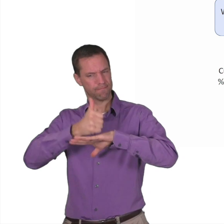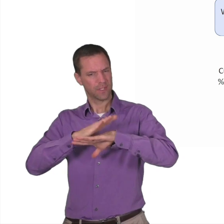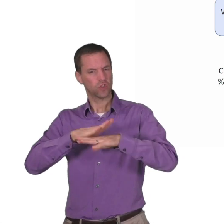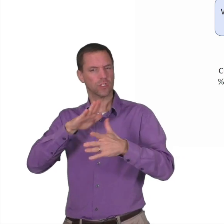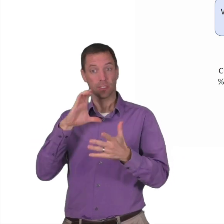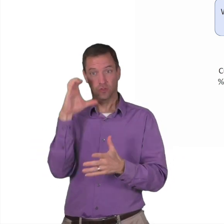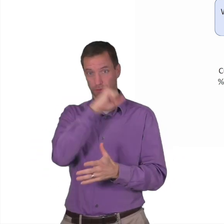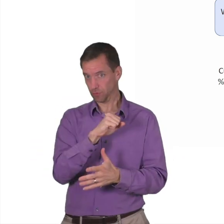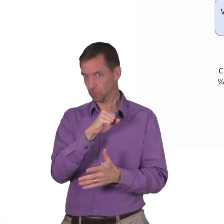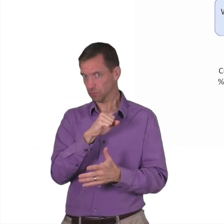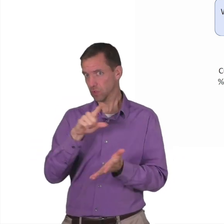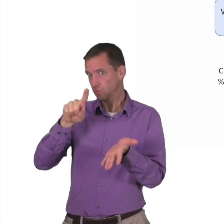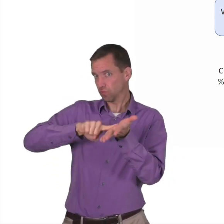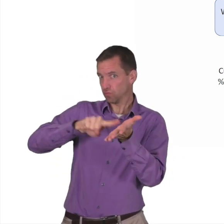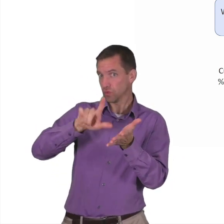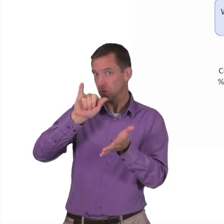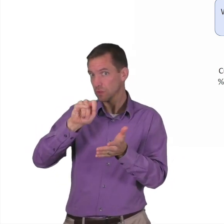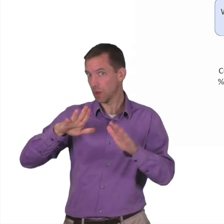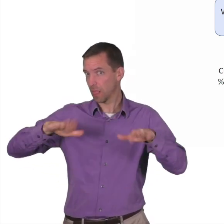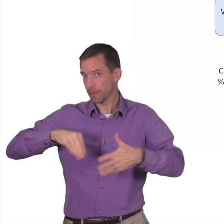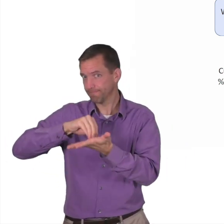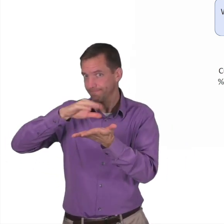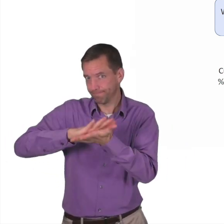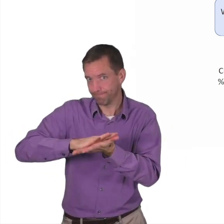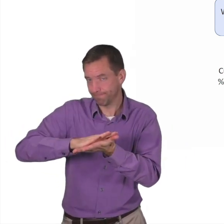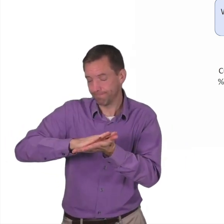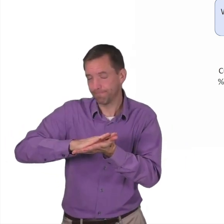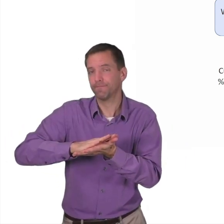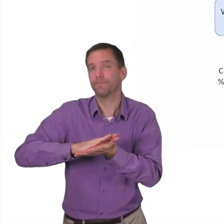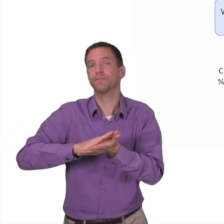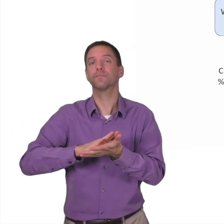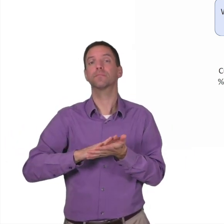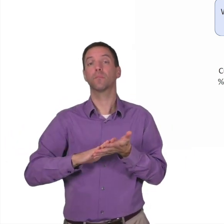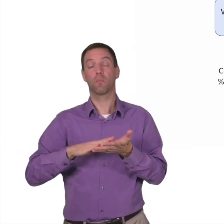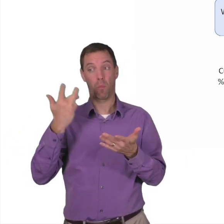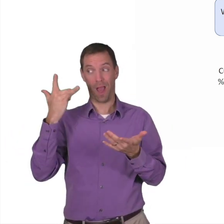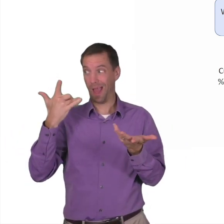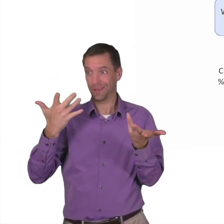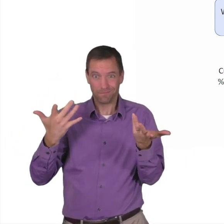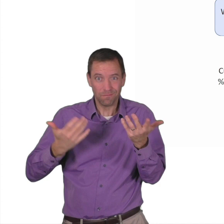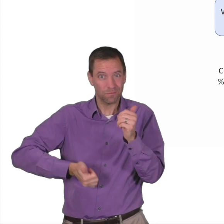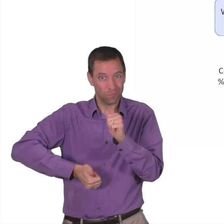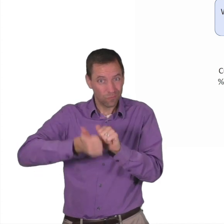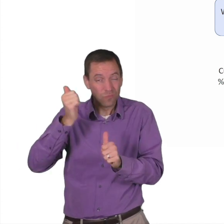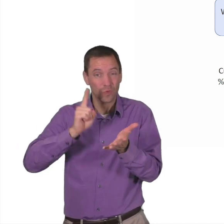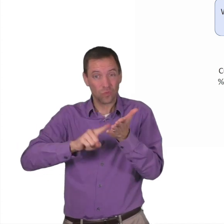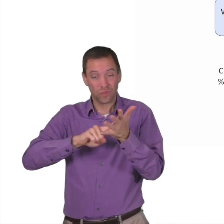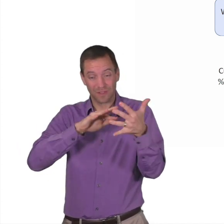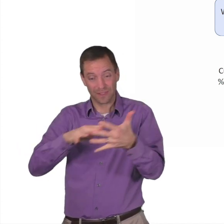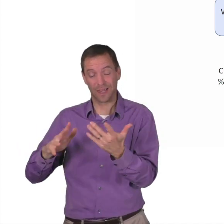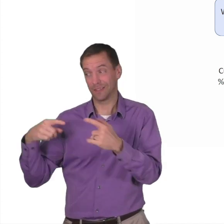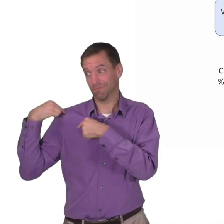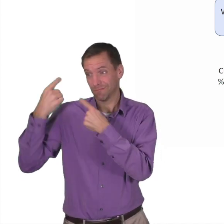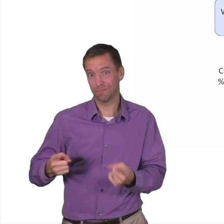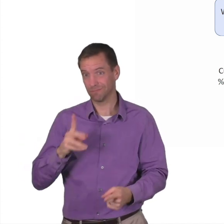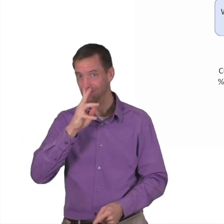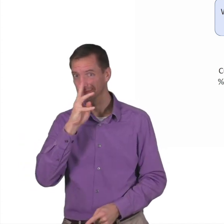that belief that I've just described is an assumption that research literature has not yet documented, because